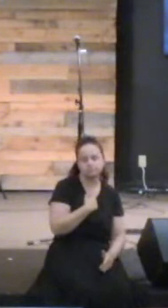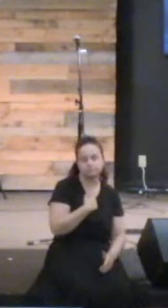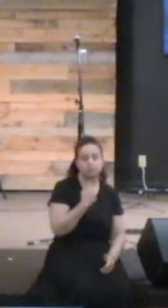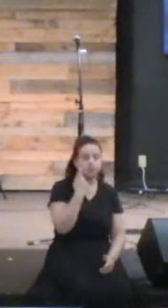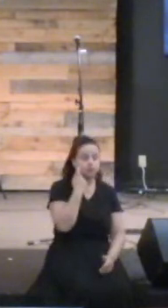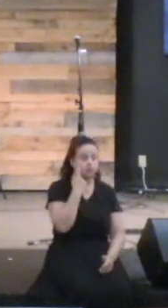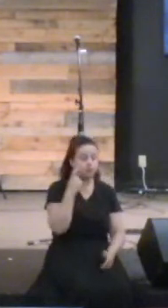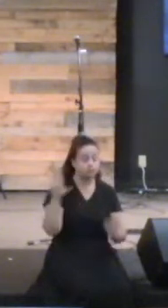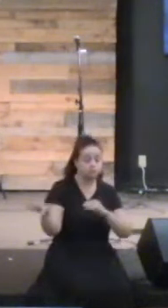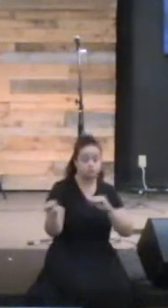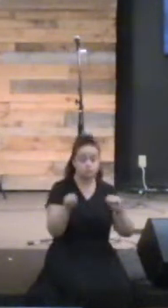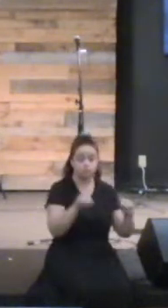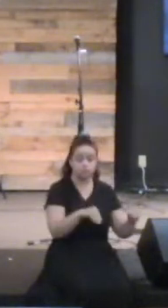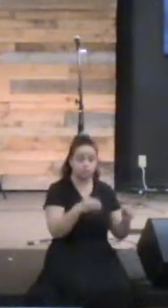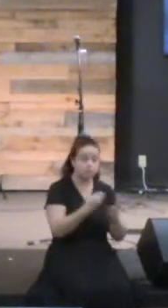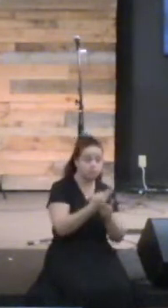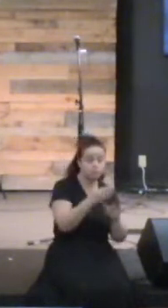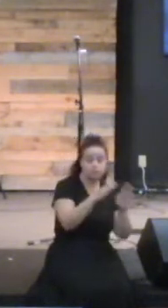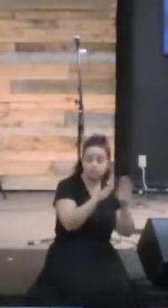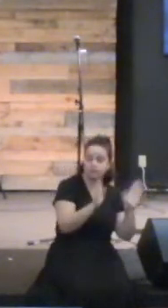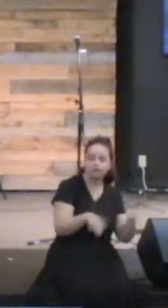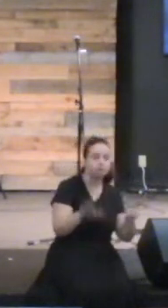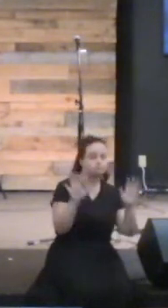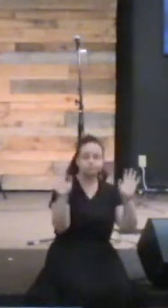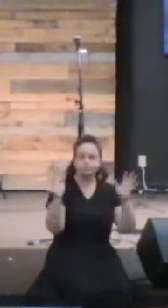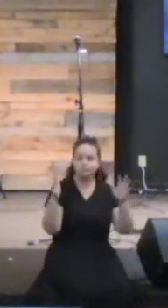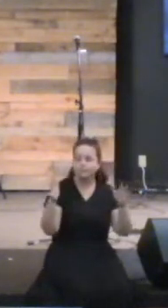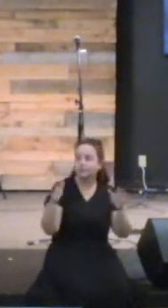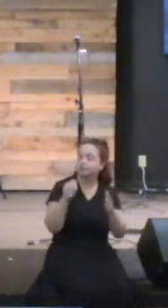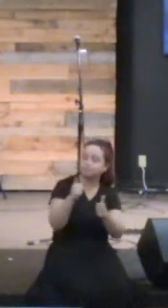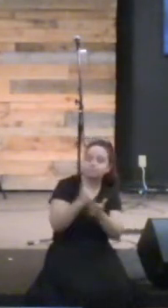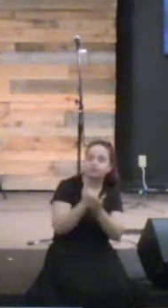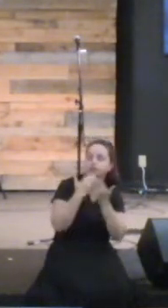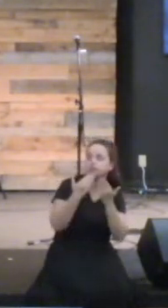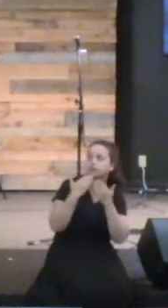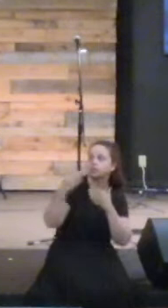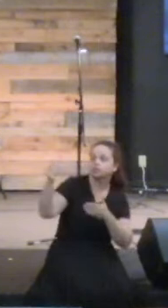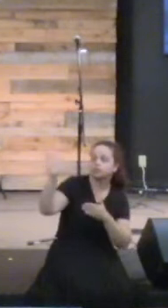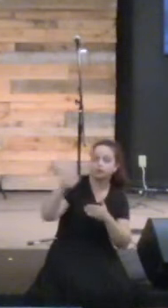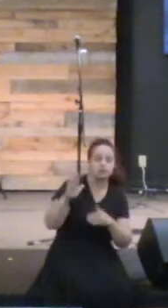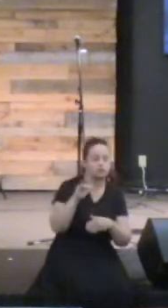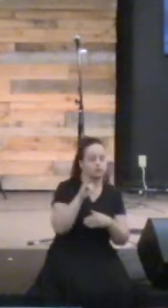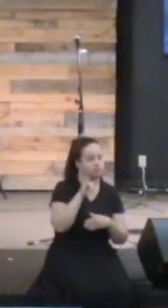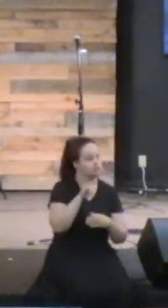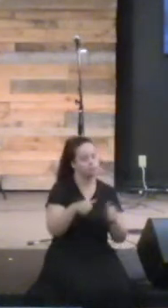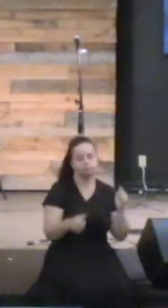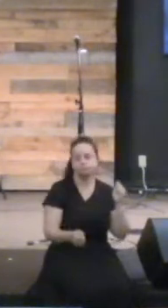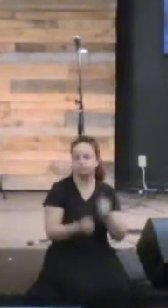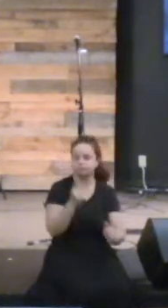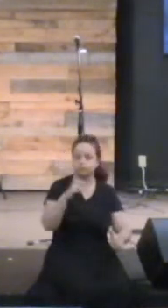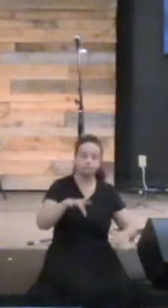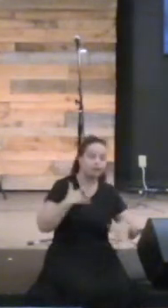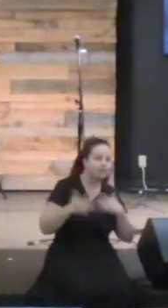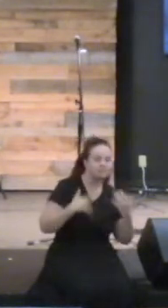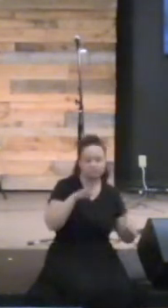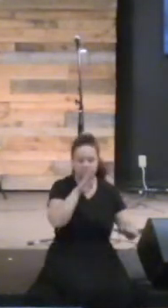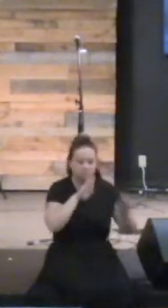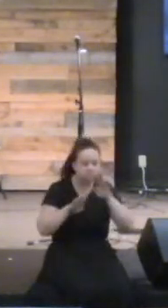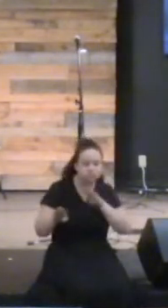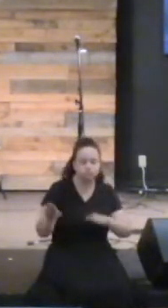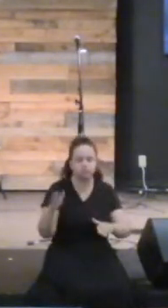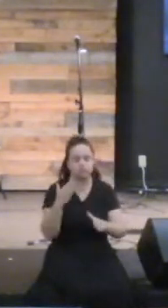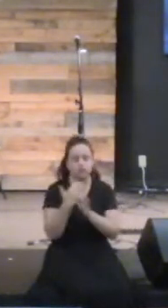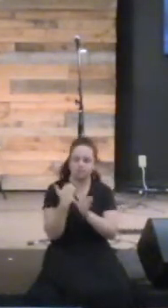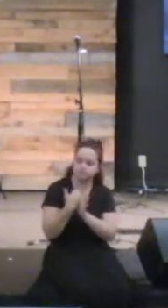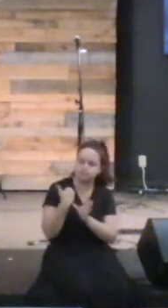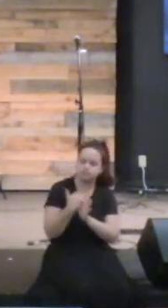we moved we bought a house yay amen thanks be to God that was the most exciting frustrating annoying